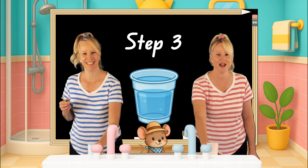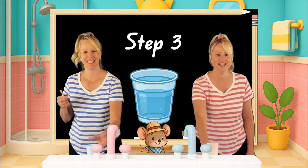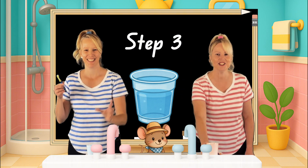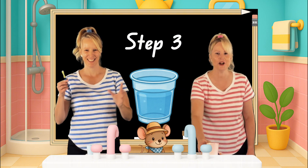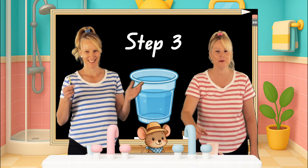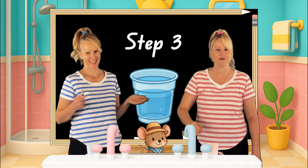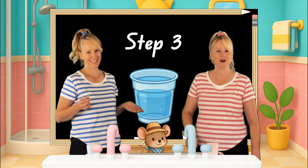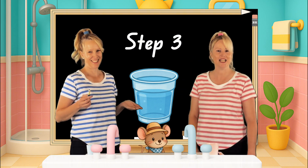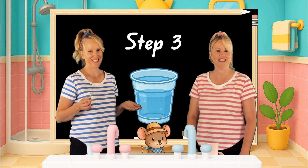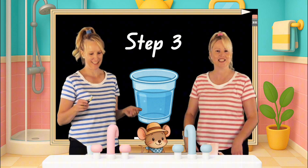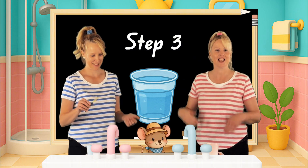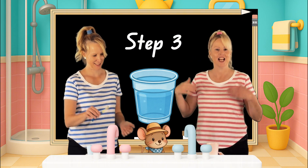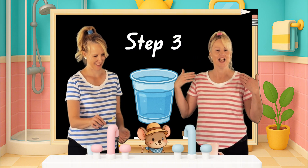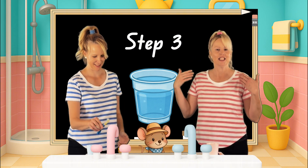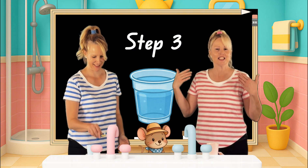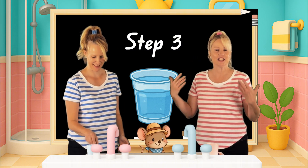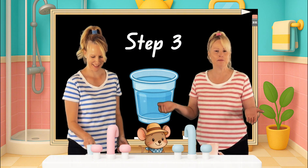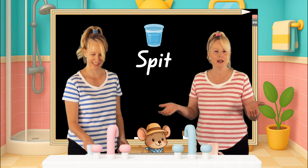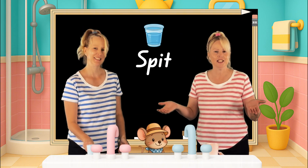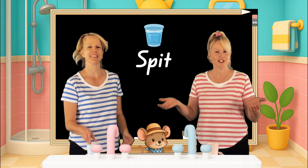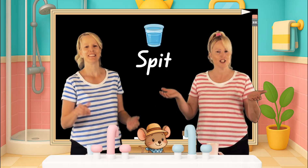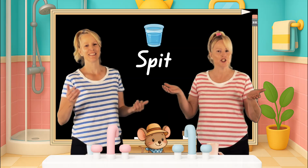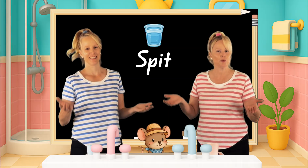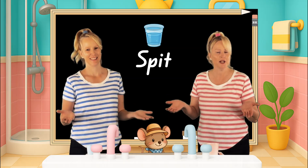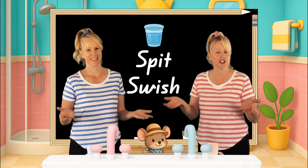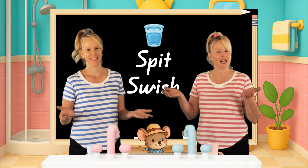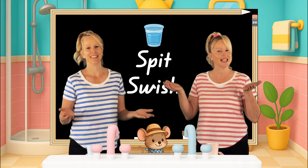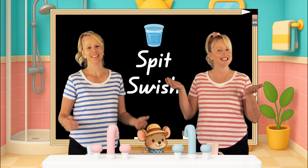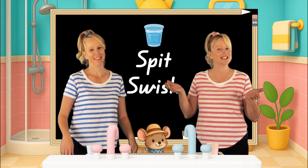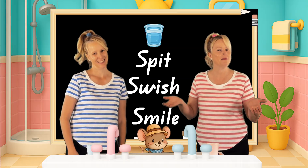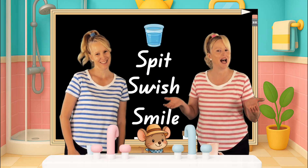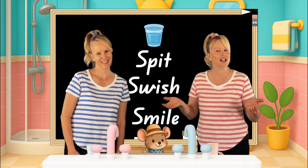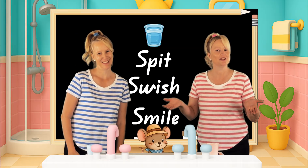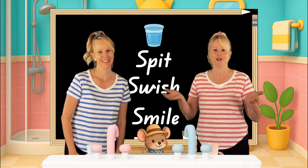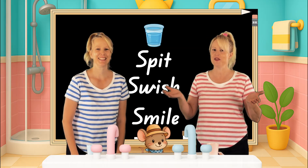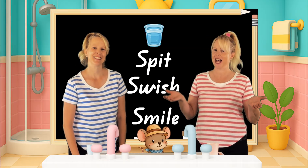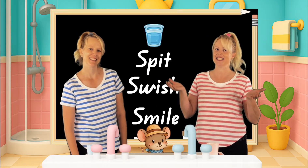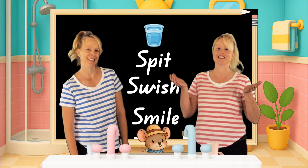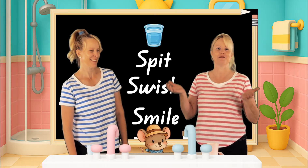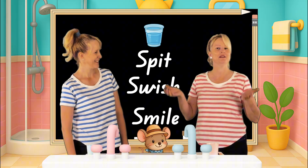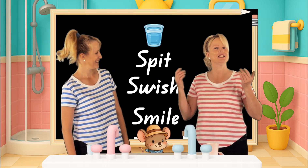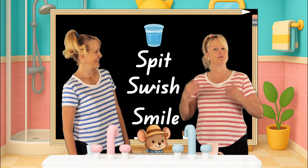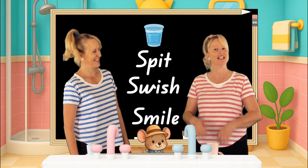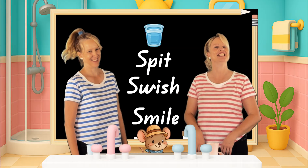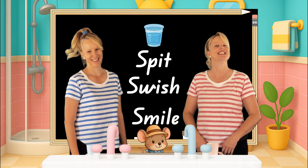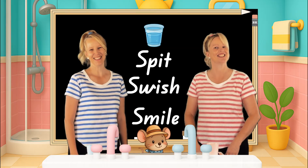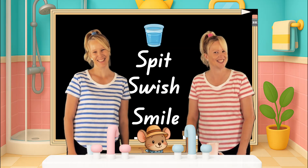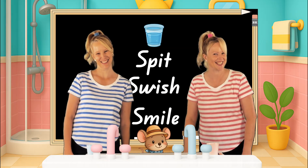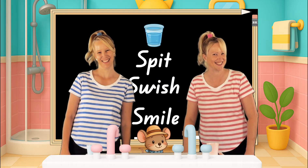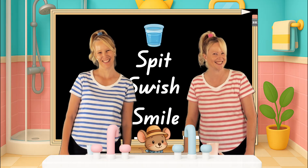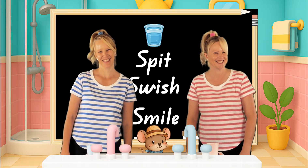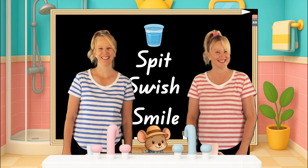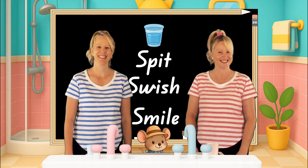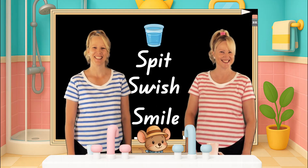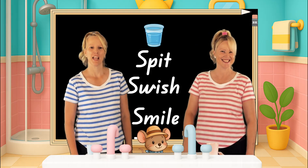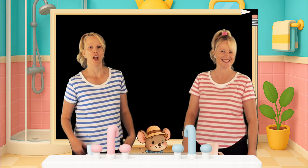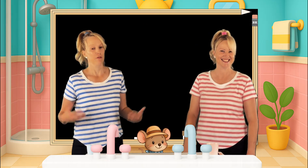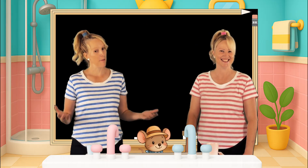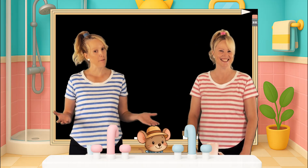Great job, friends. Spit, swish, and smile. That's the Miss P style. Remember,